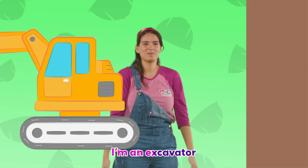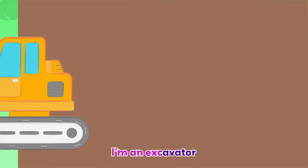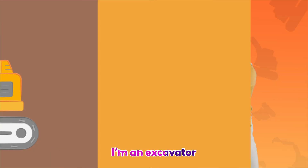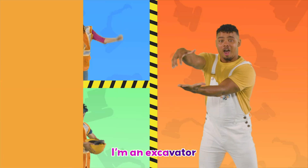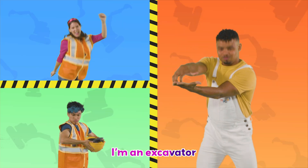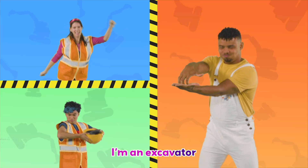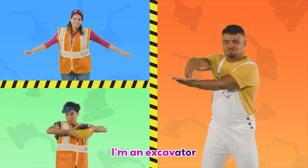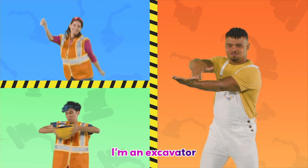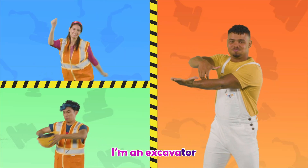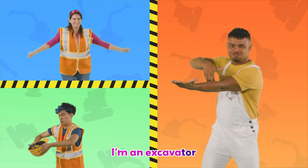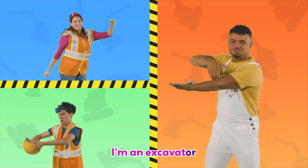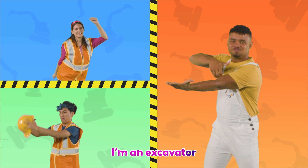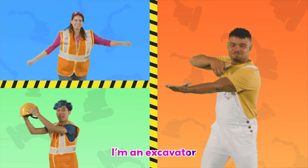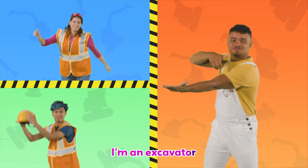excavator.